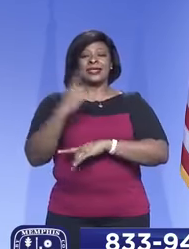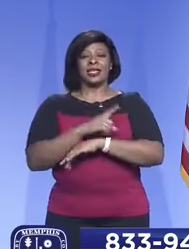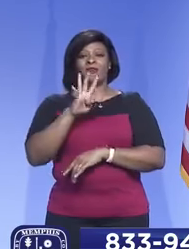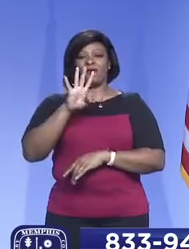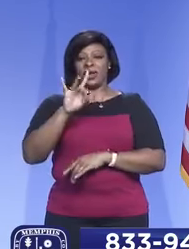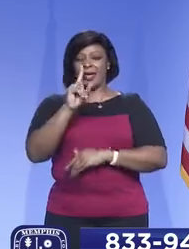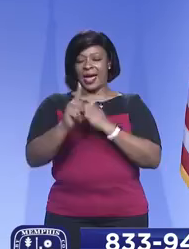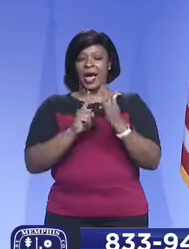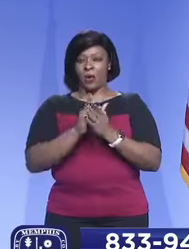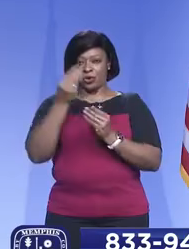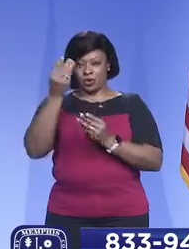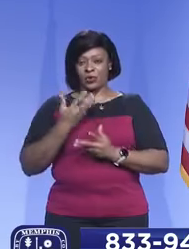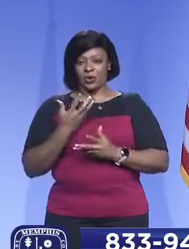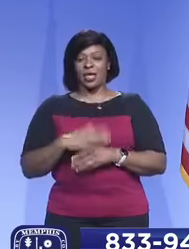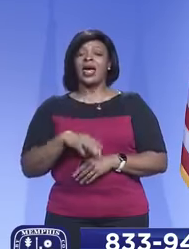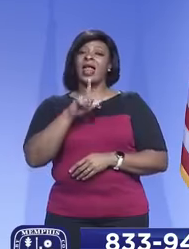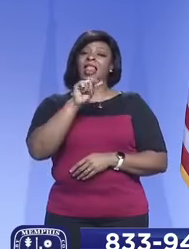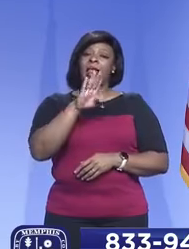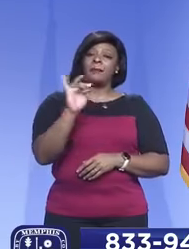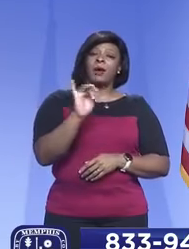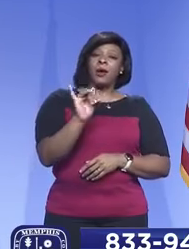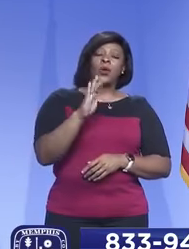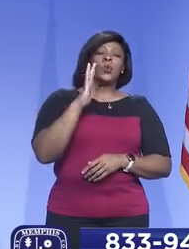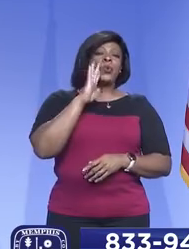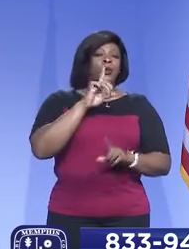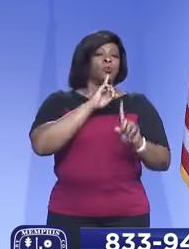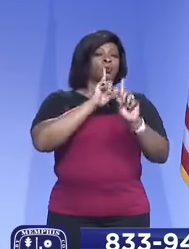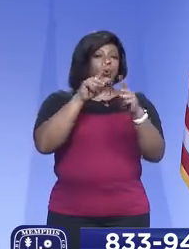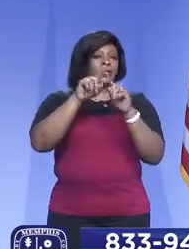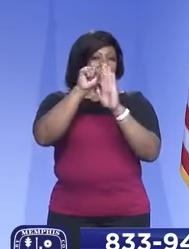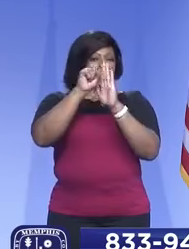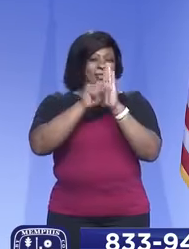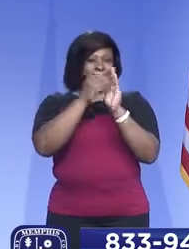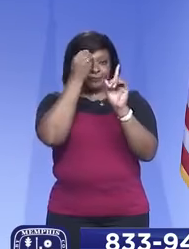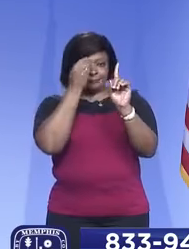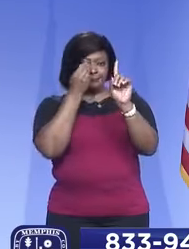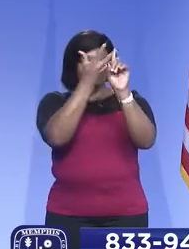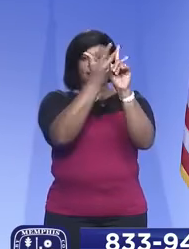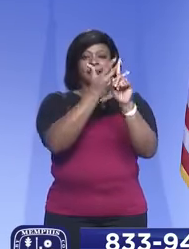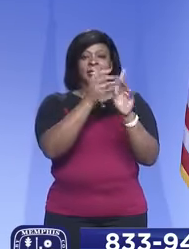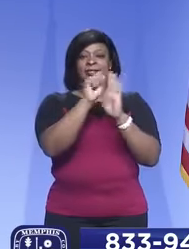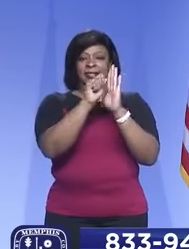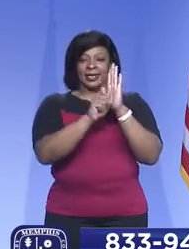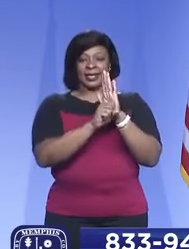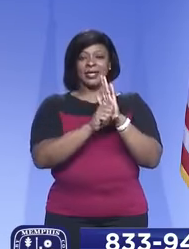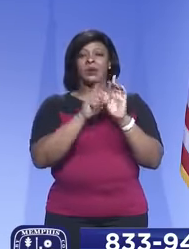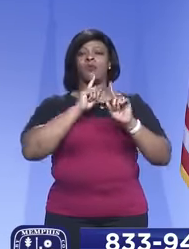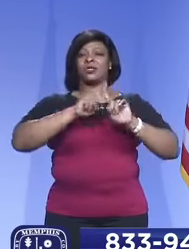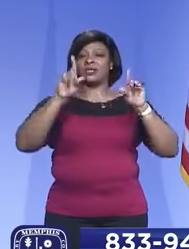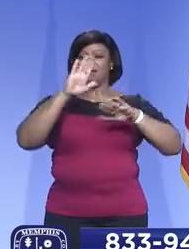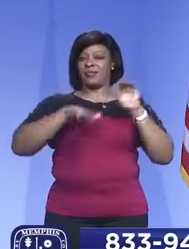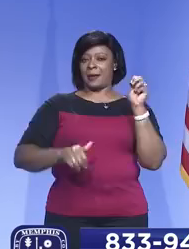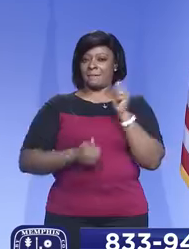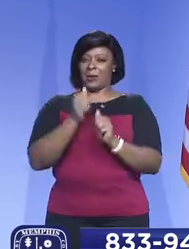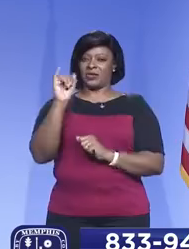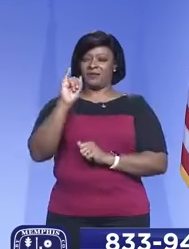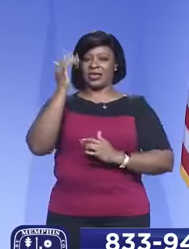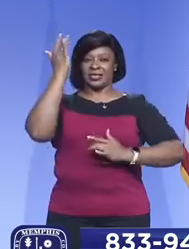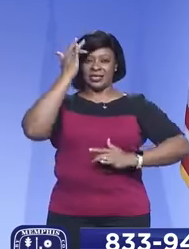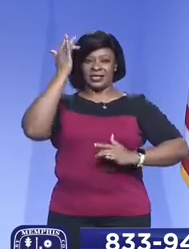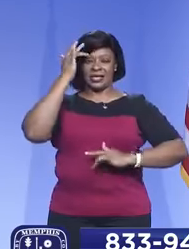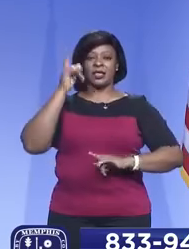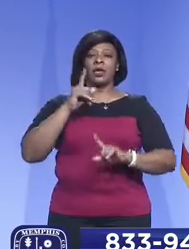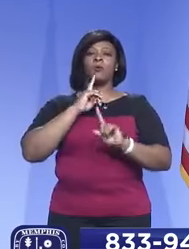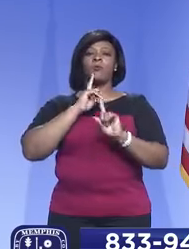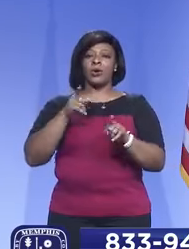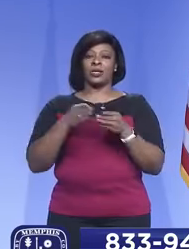turnaround. The lab also then reports to the state health department, which is different than most infectious diseases. They